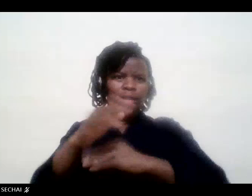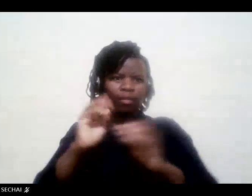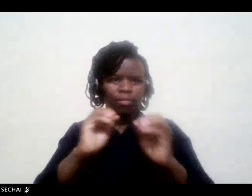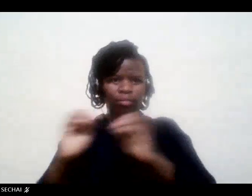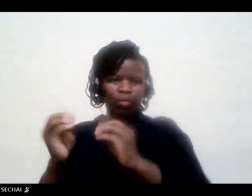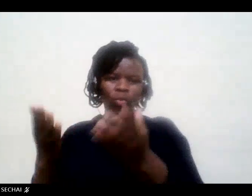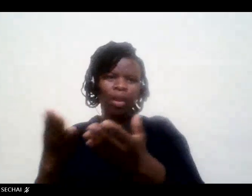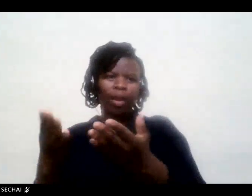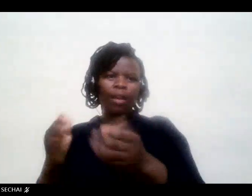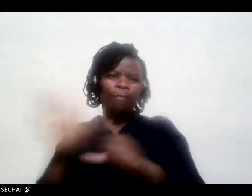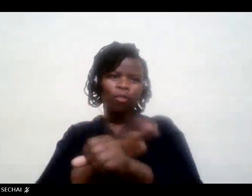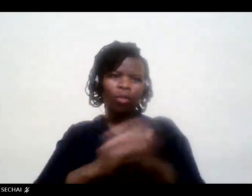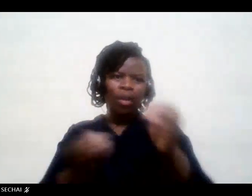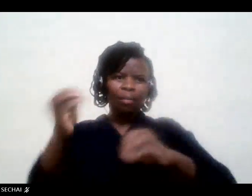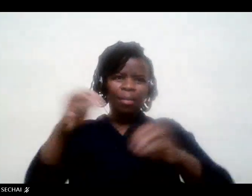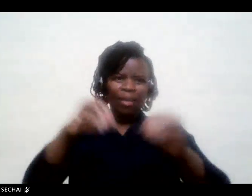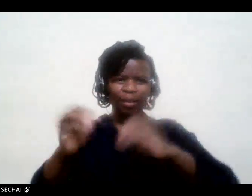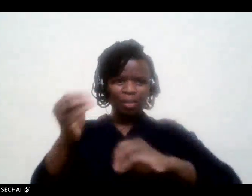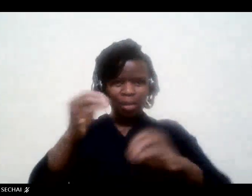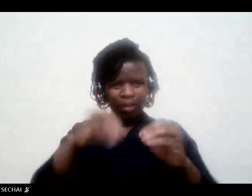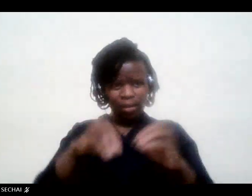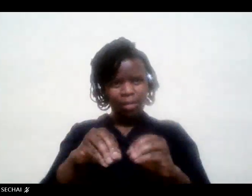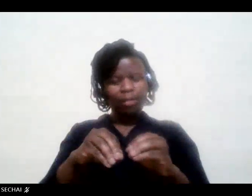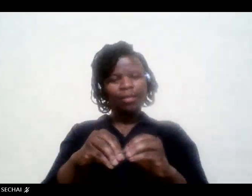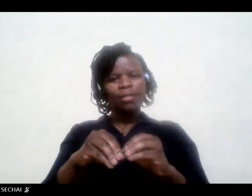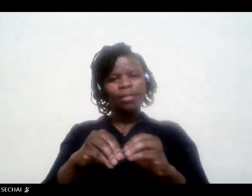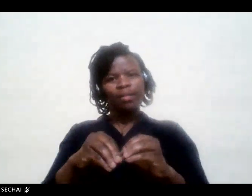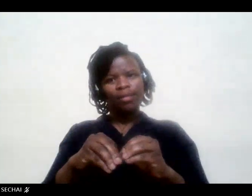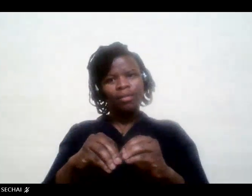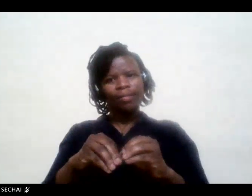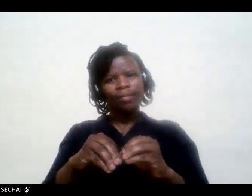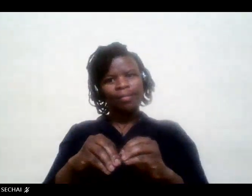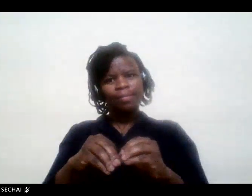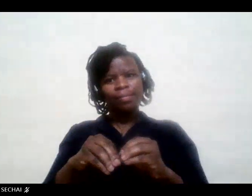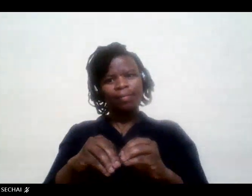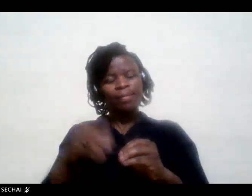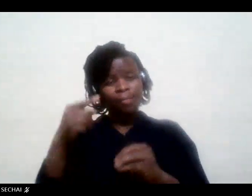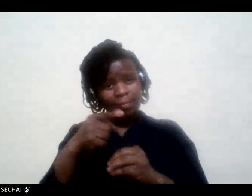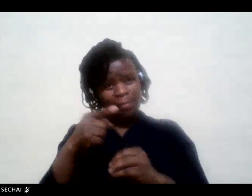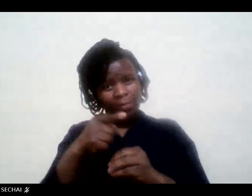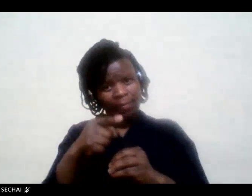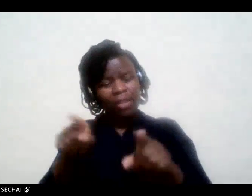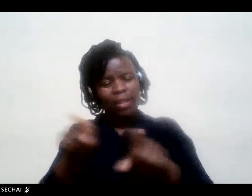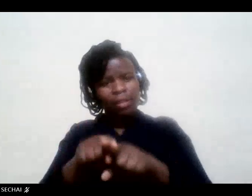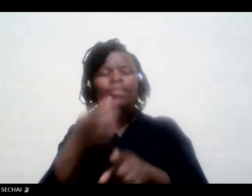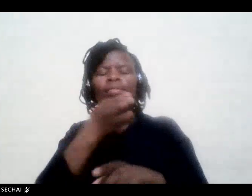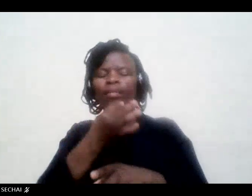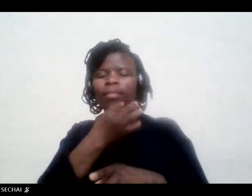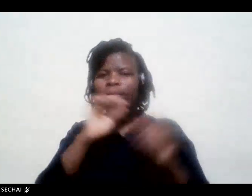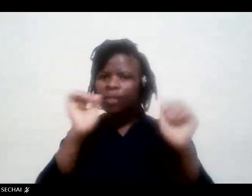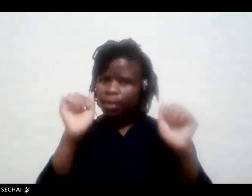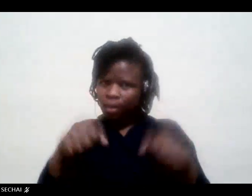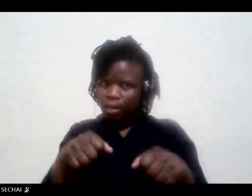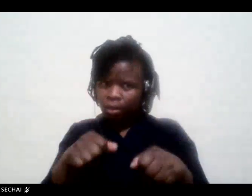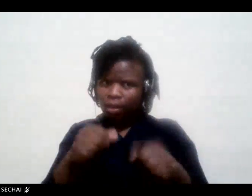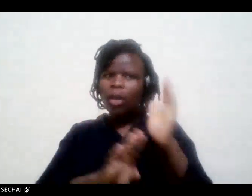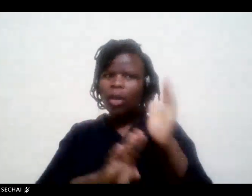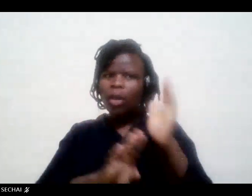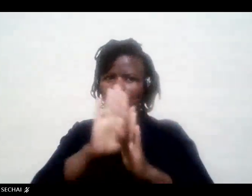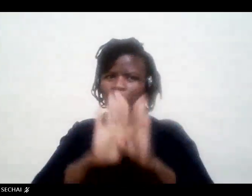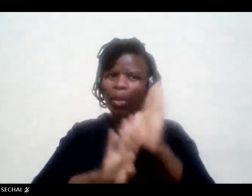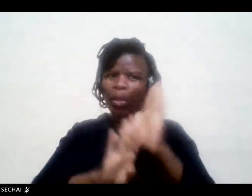achievement. It's only when those three come together, we can say, yes, we've increased the participation and learners with disabilities